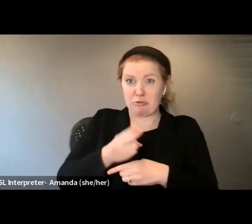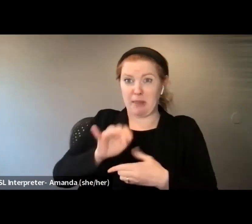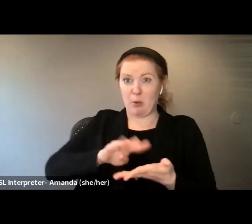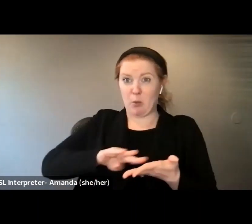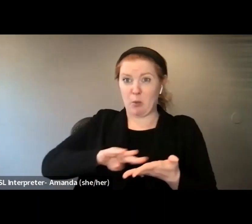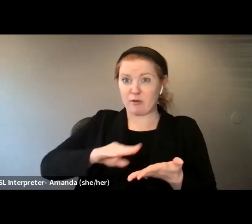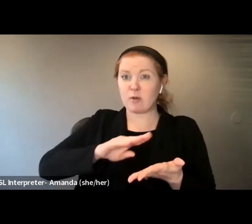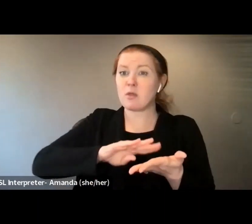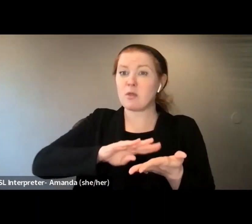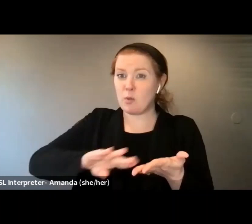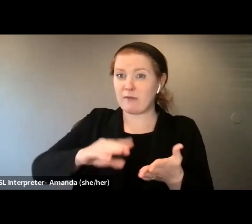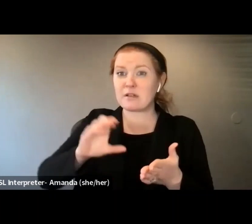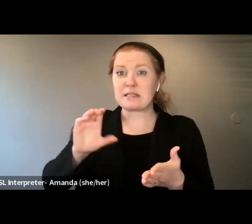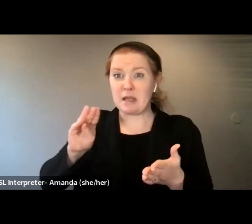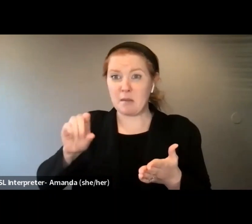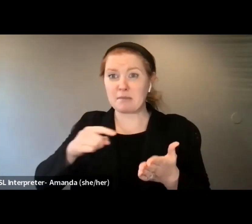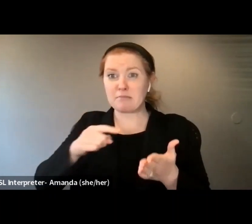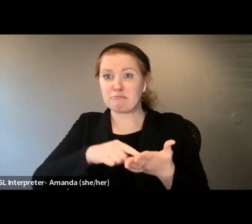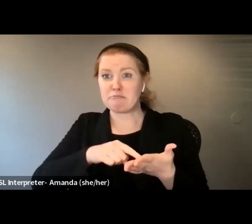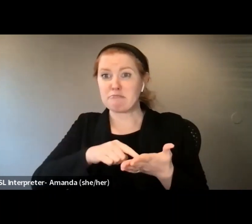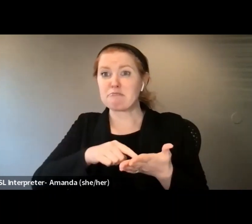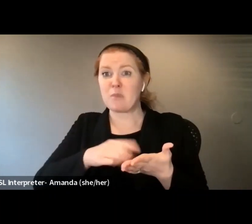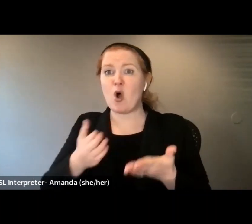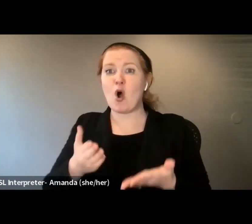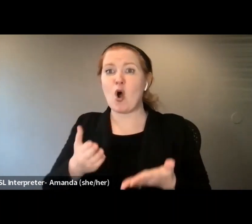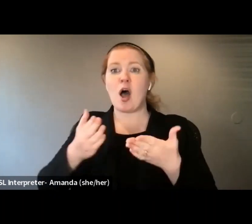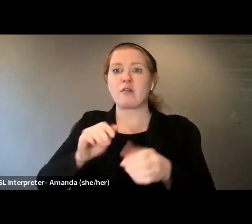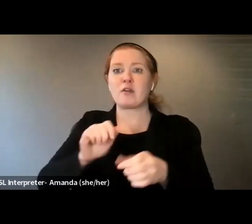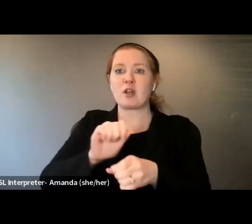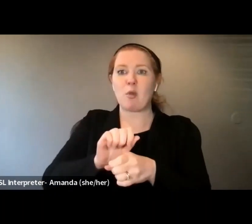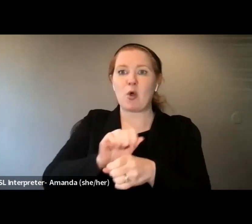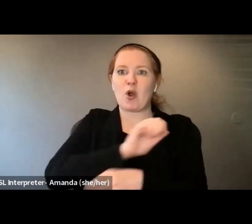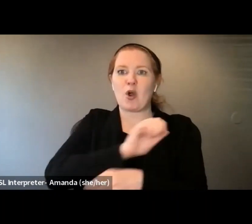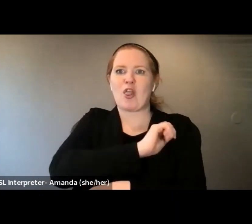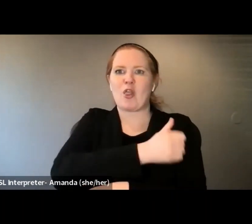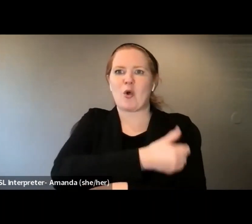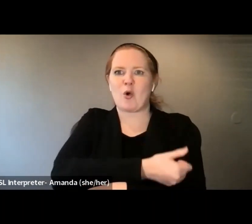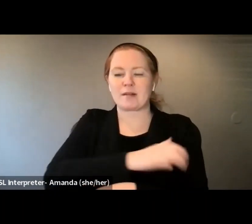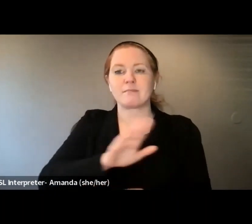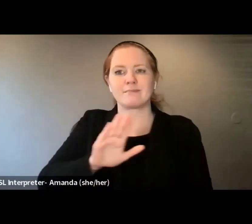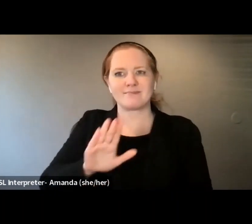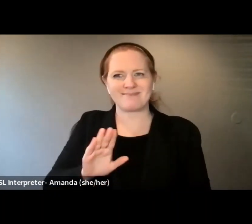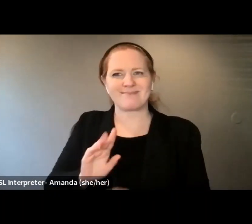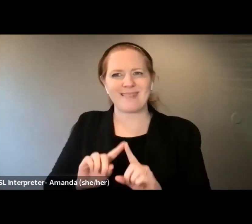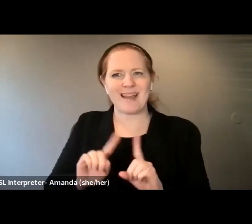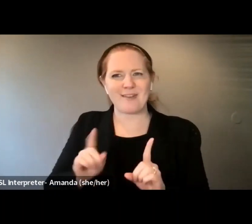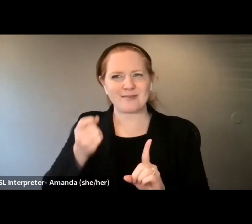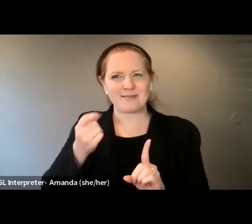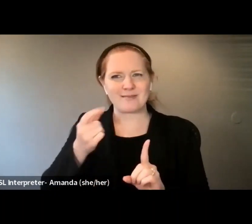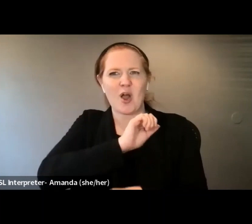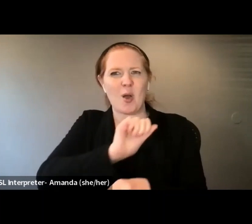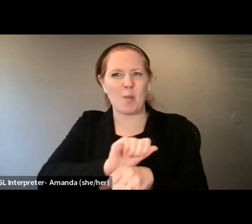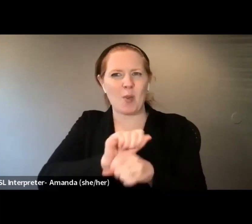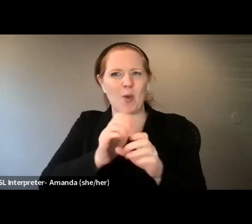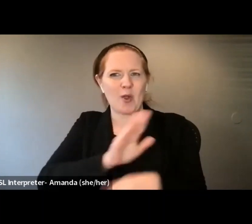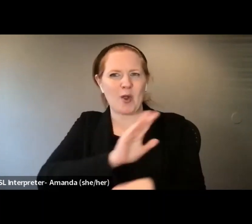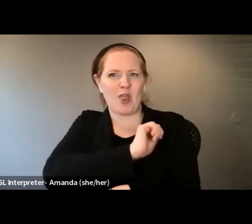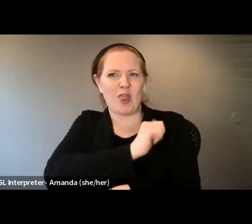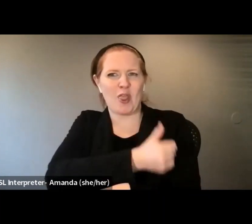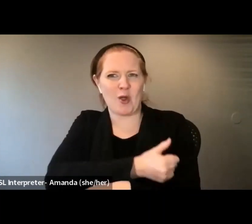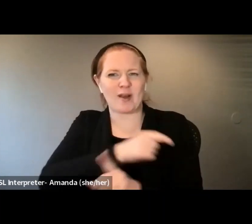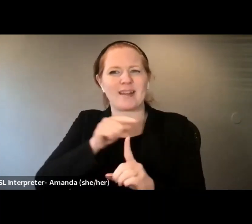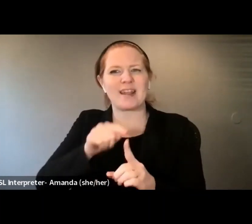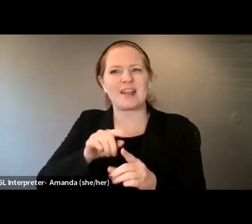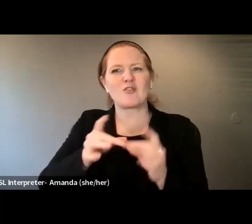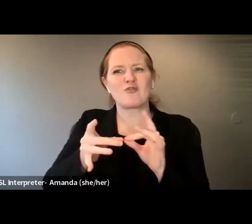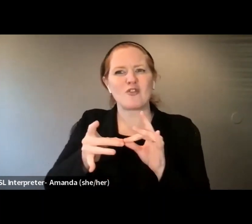the CMS says that waiver offers what's called employer authority. However, under employer authority, the employment